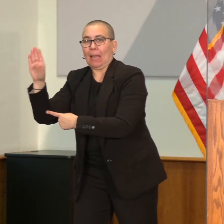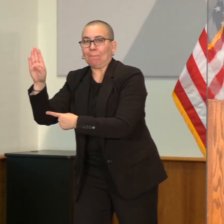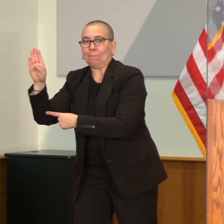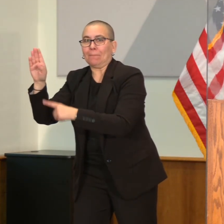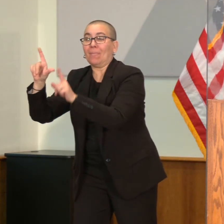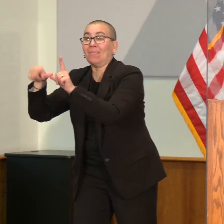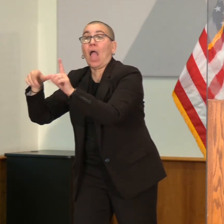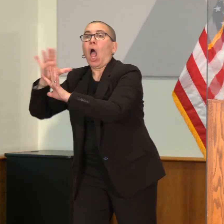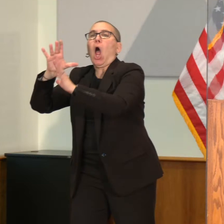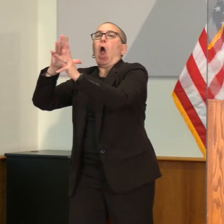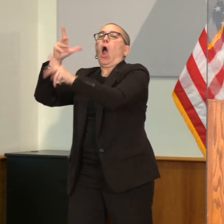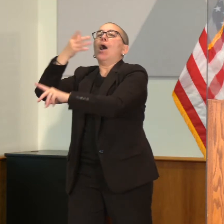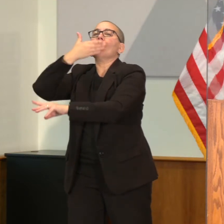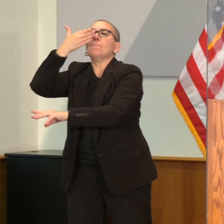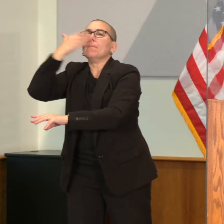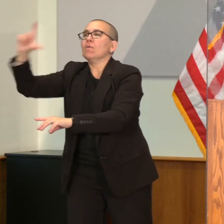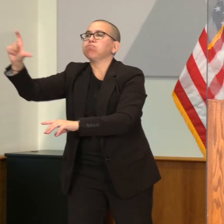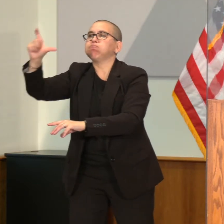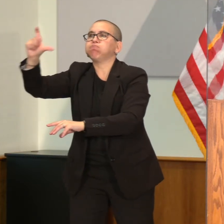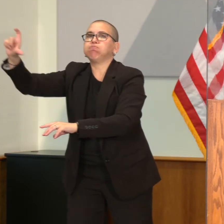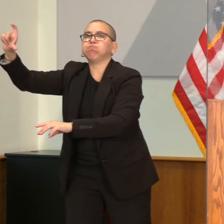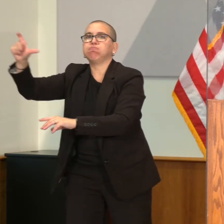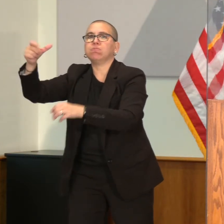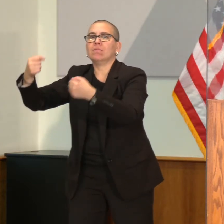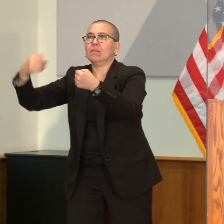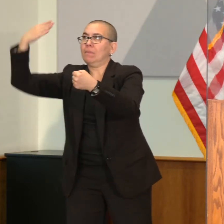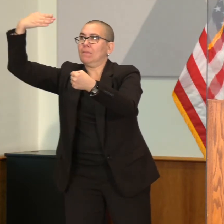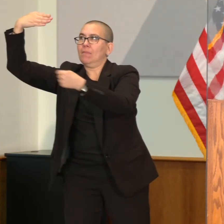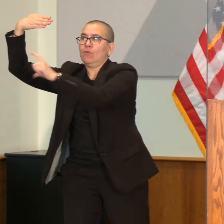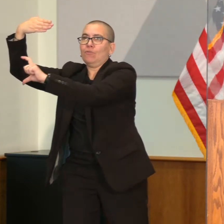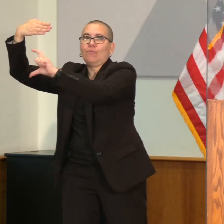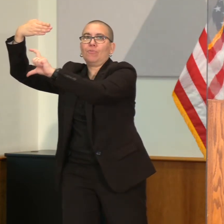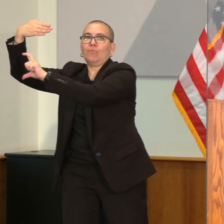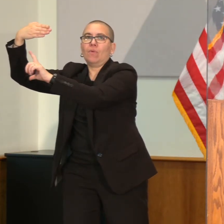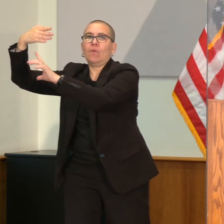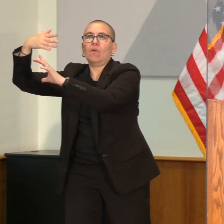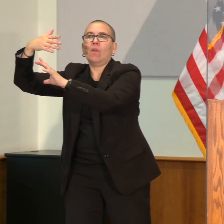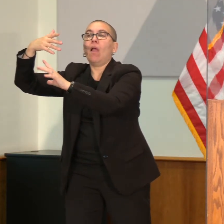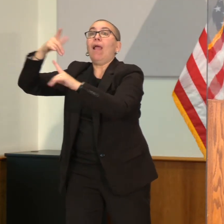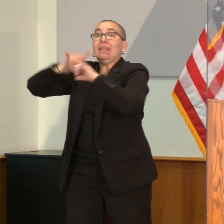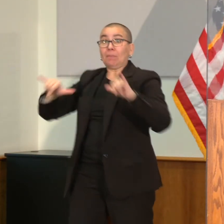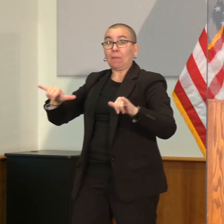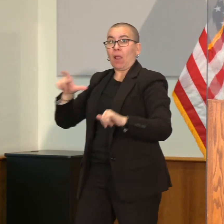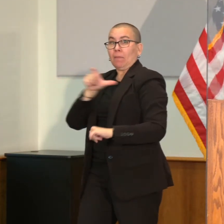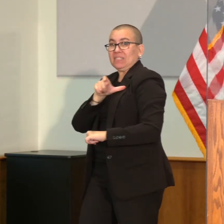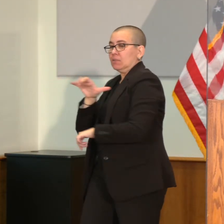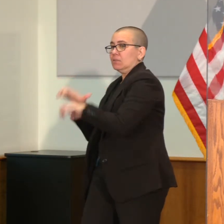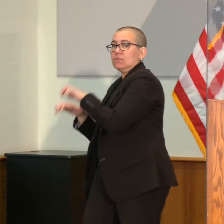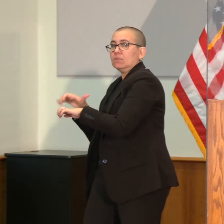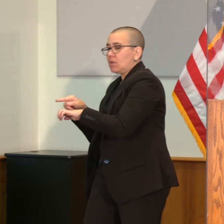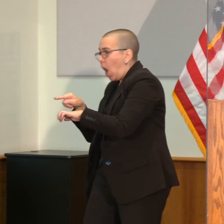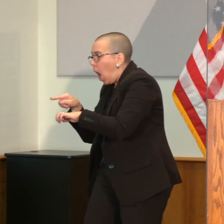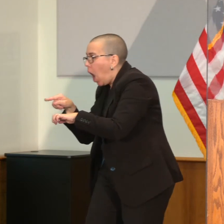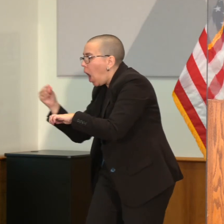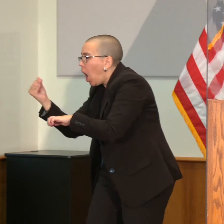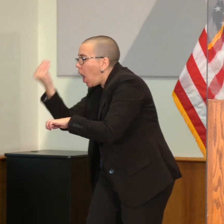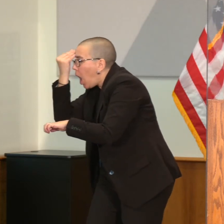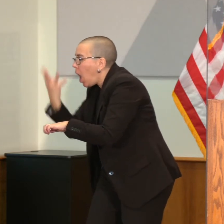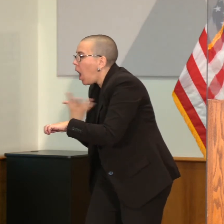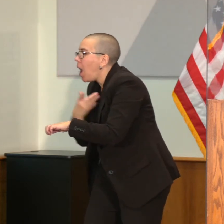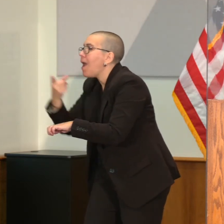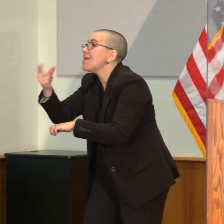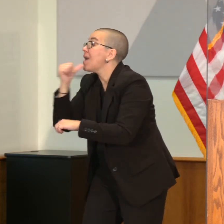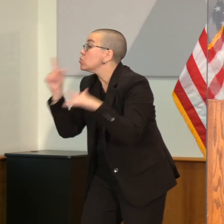the warrant was for failing to show up at a hearing that he didn't know about. And so I just think it's really important that we make note of that as we have